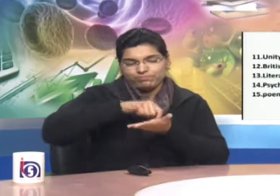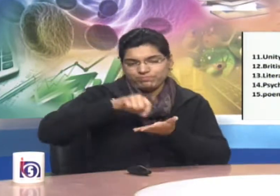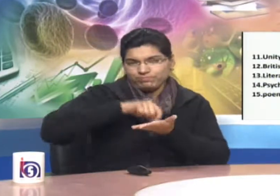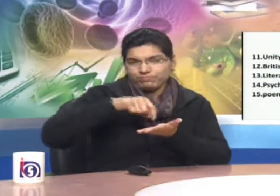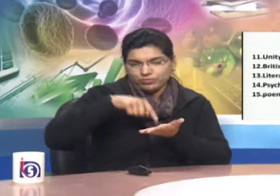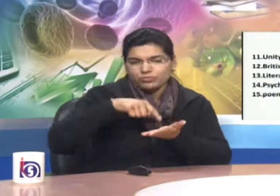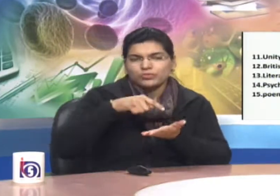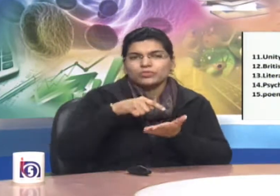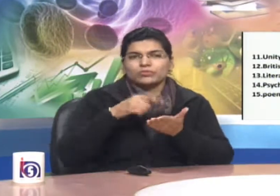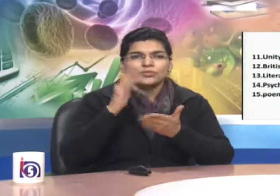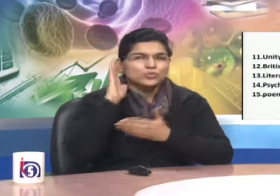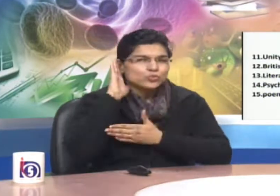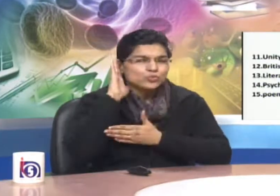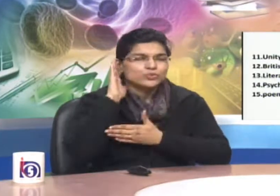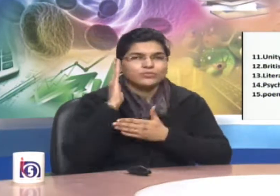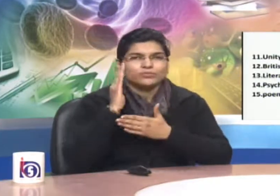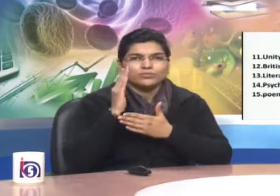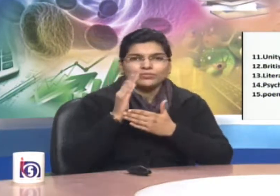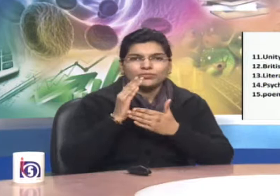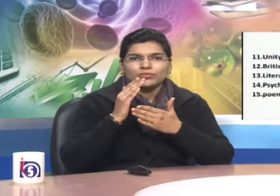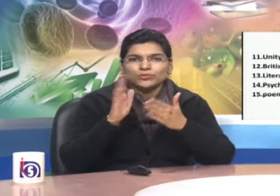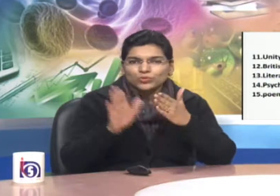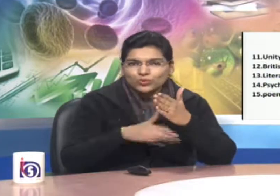A poet who writes